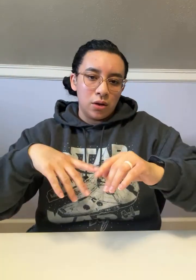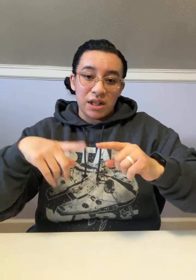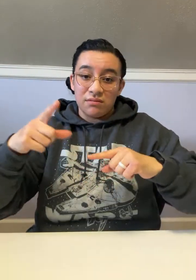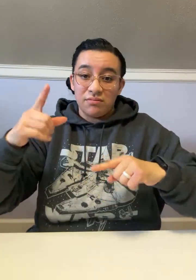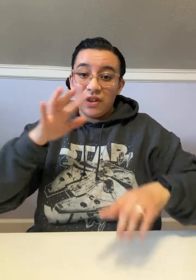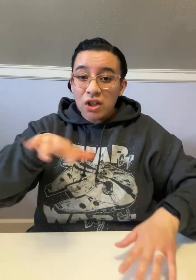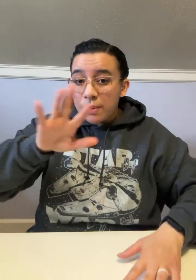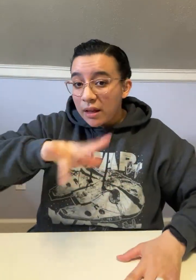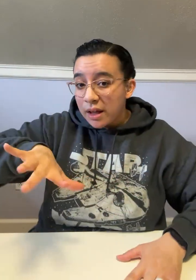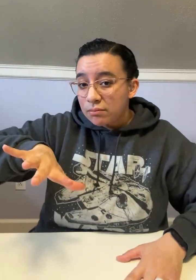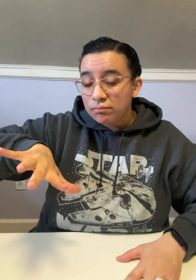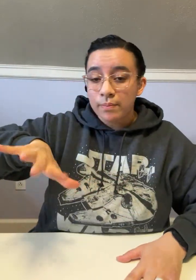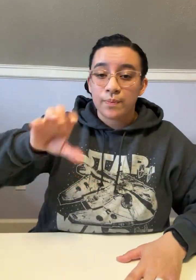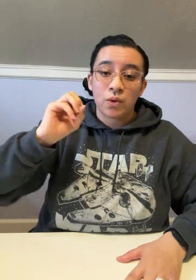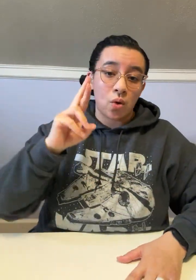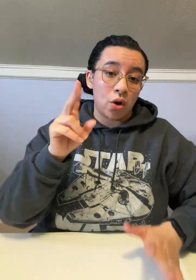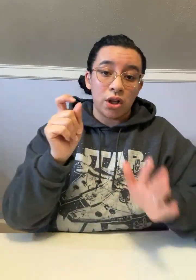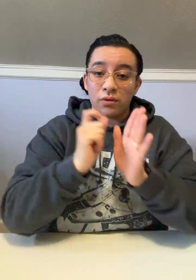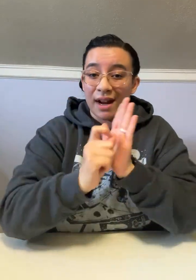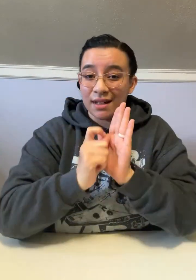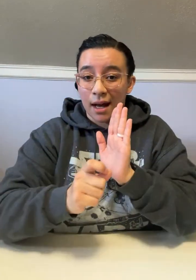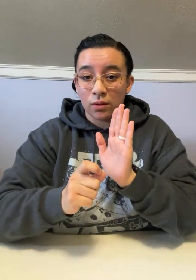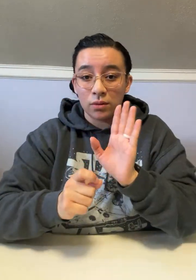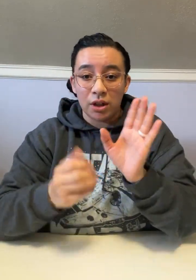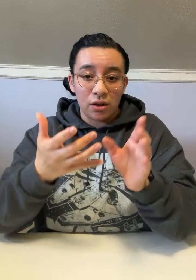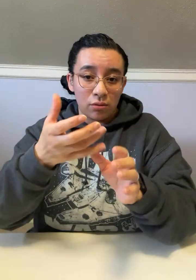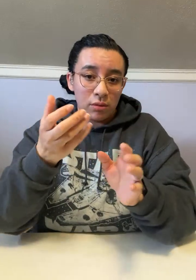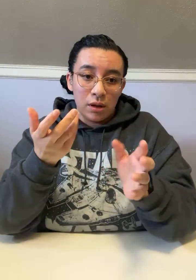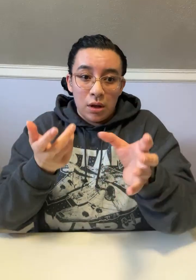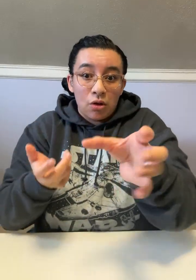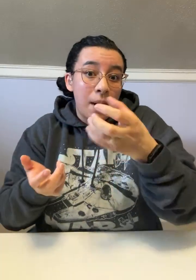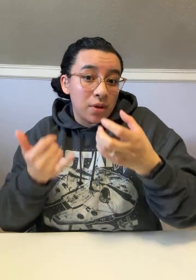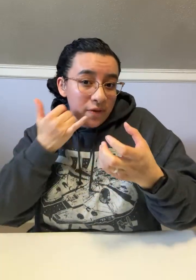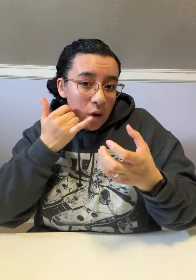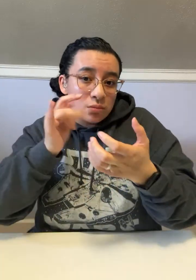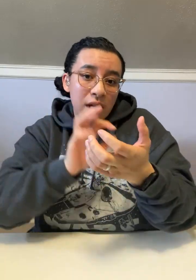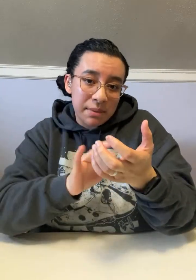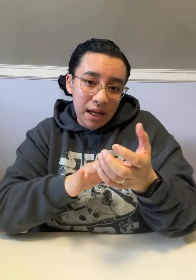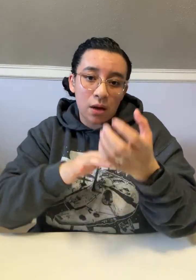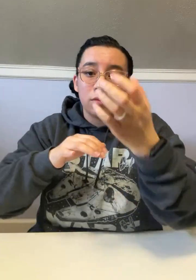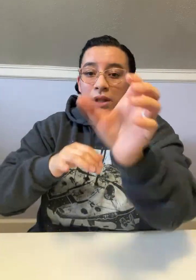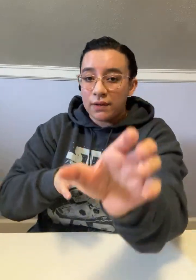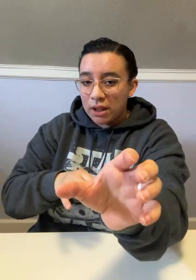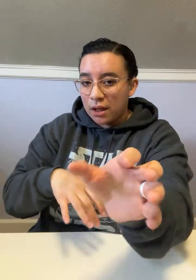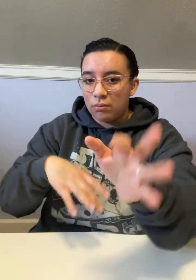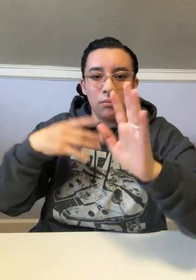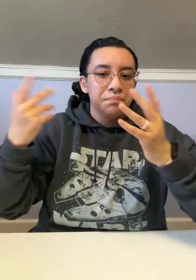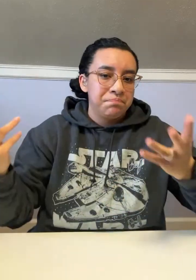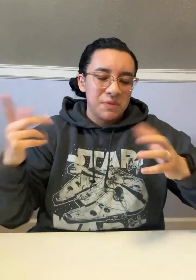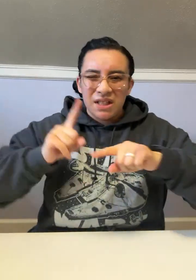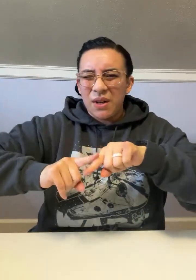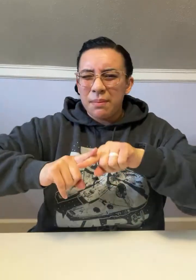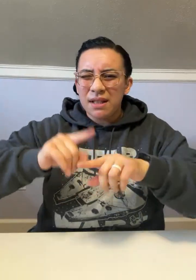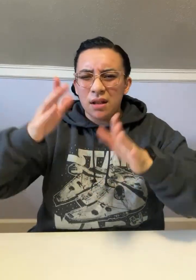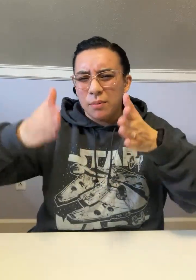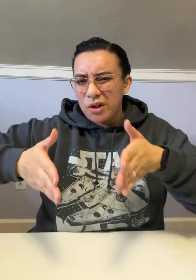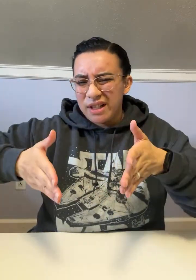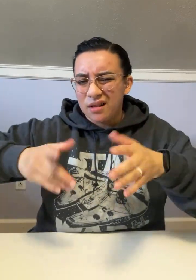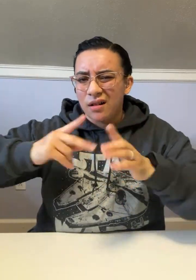can finger spell it, or you can write it down. You can grab their phone, type it down, give it to them. So it depends on the person,